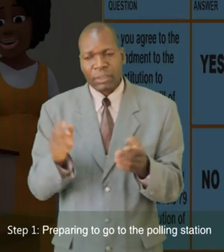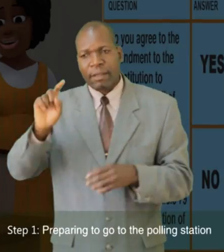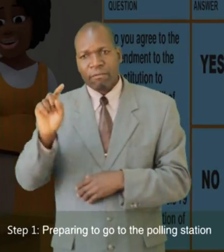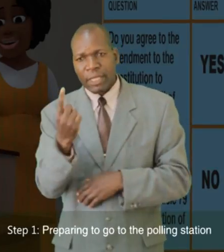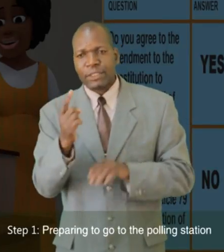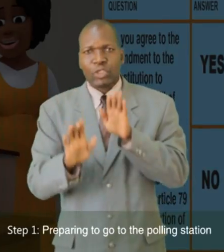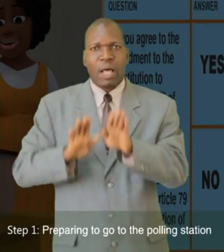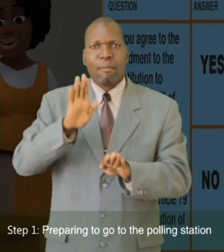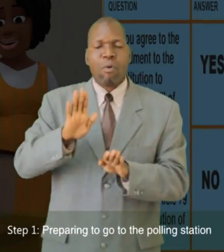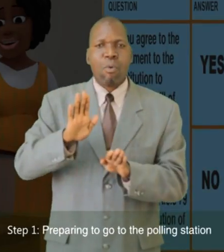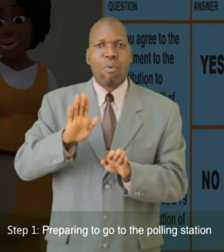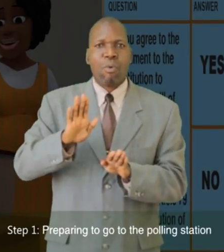Preparing to go to the polling station.